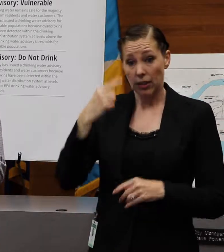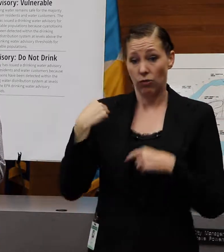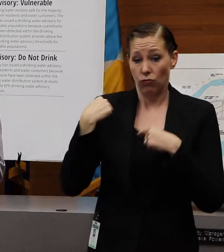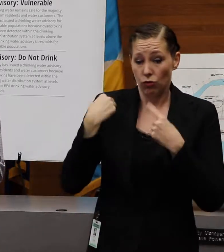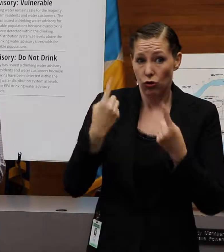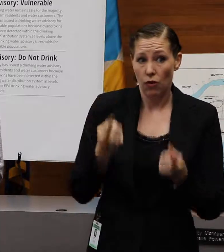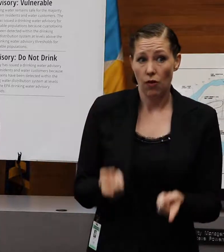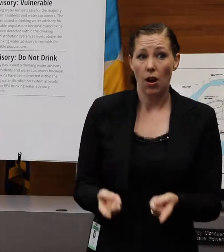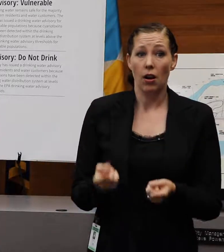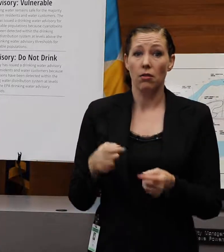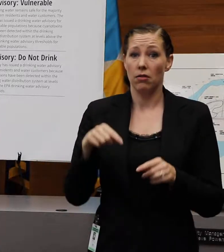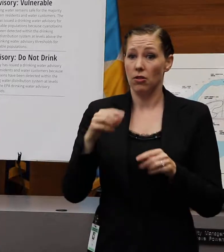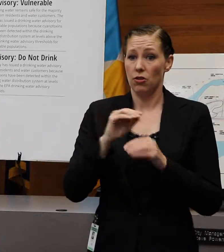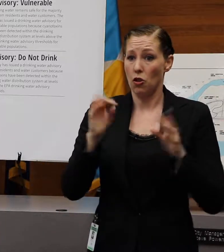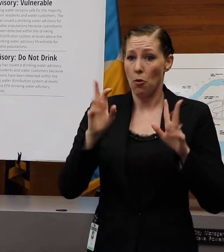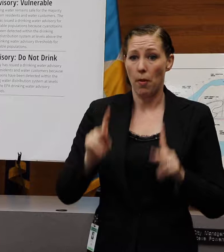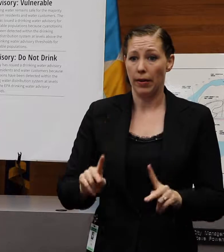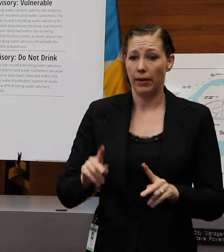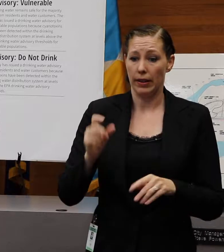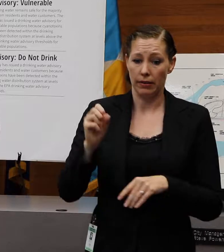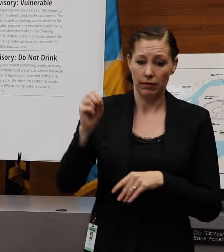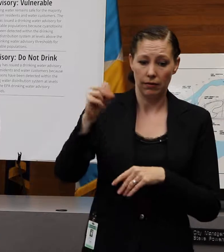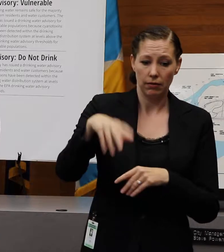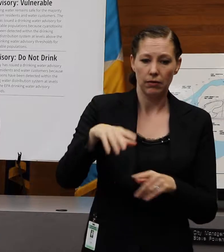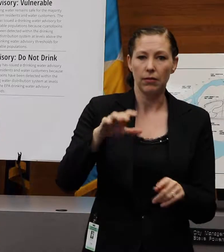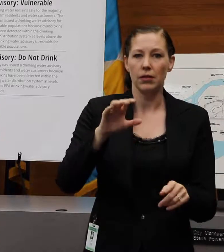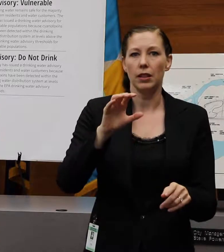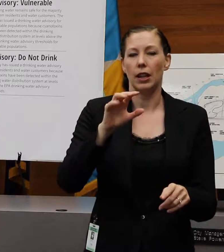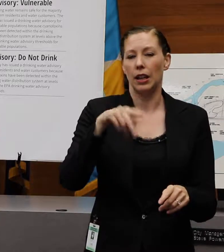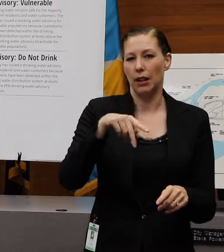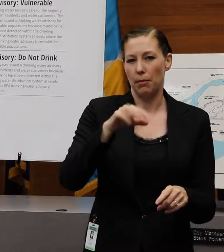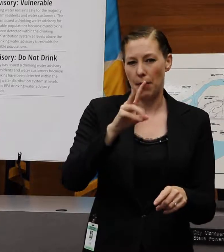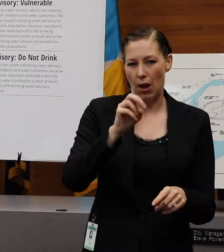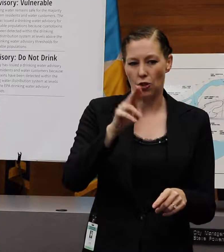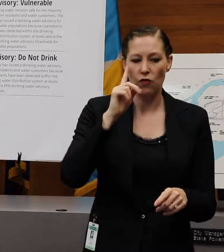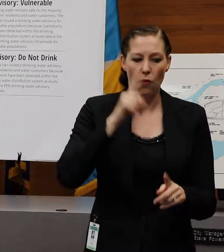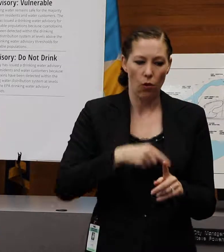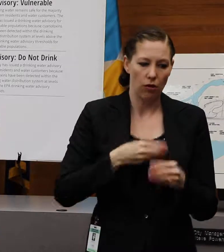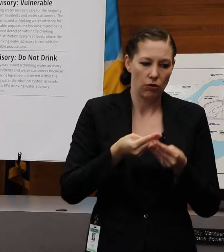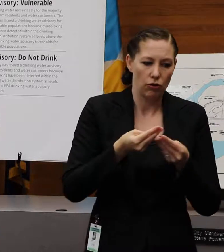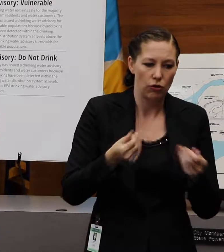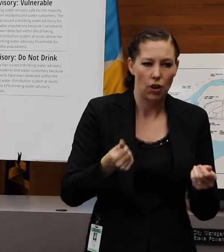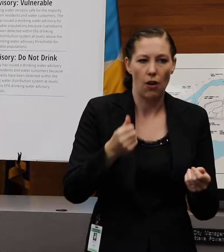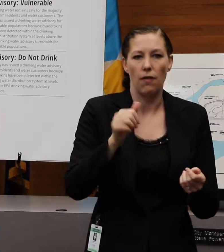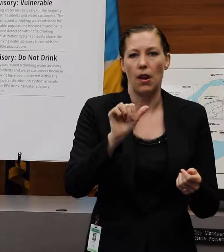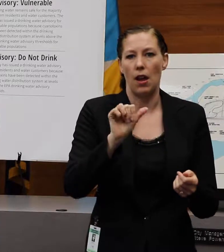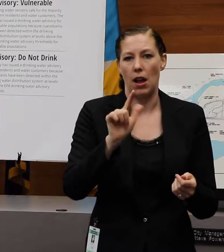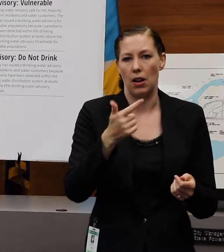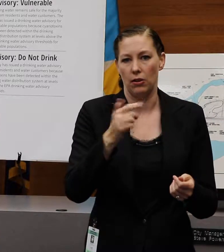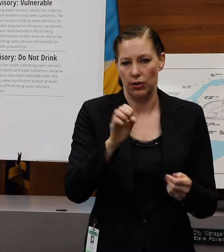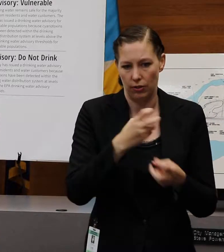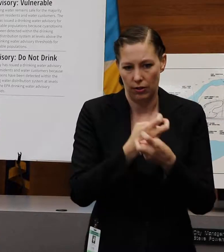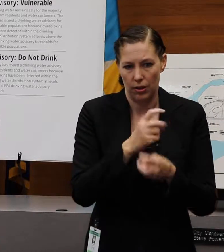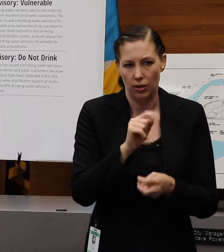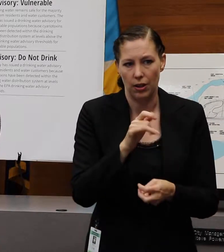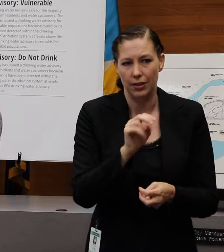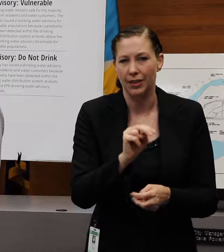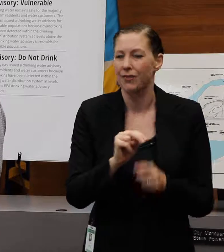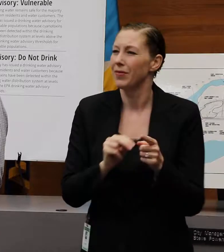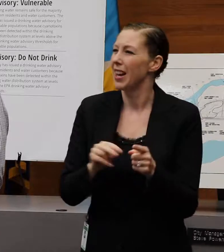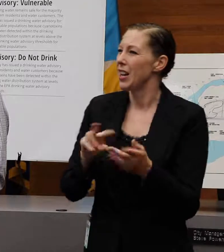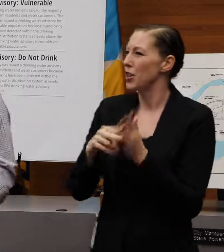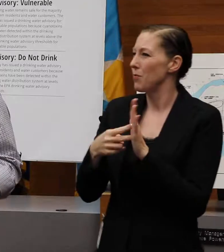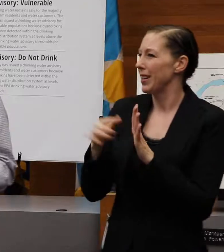toxins to date. is this sort of like the powder from broken charcoal briquettes? That's